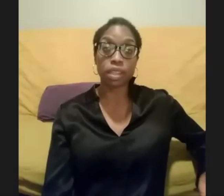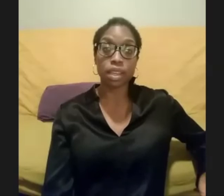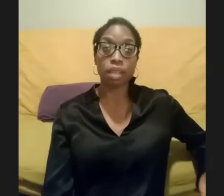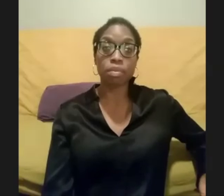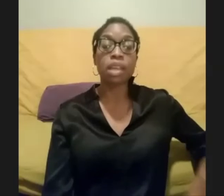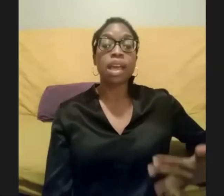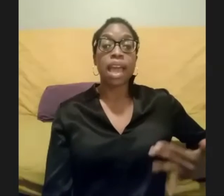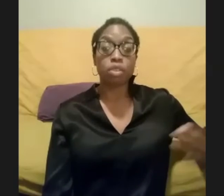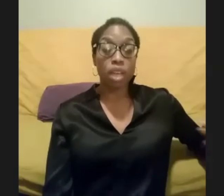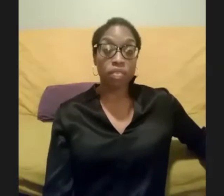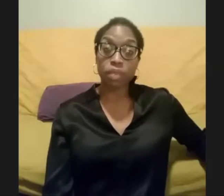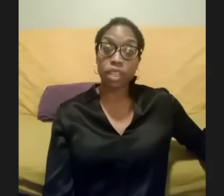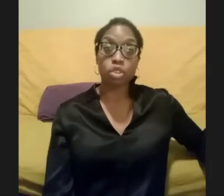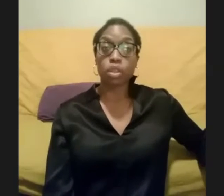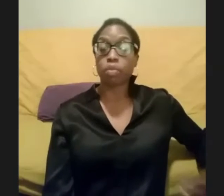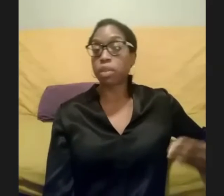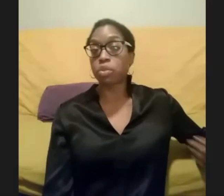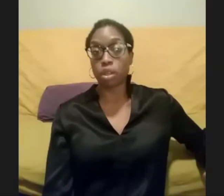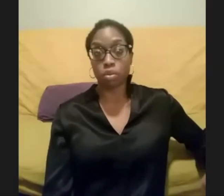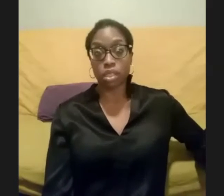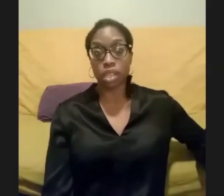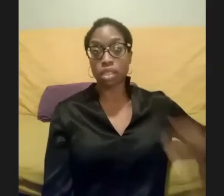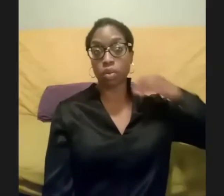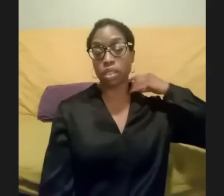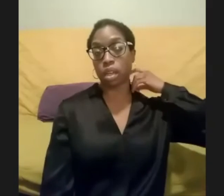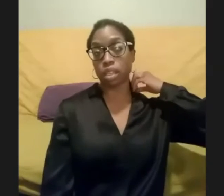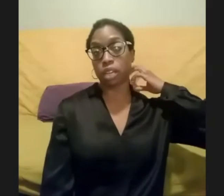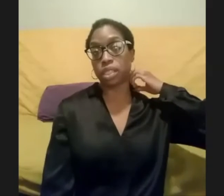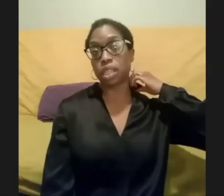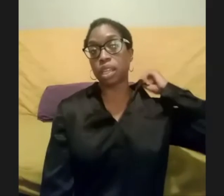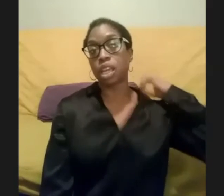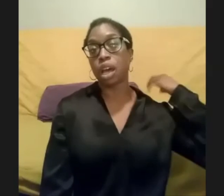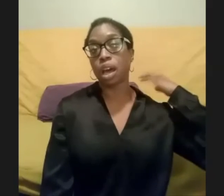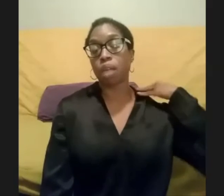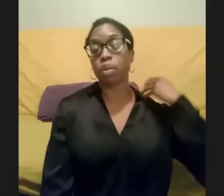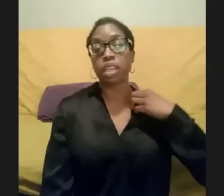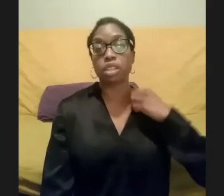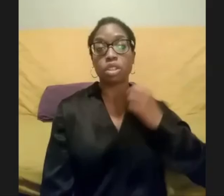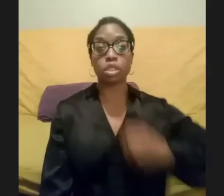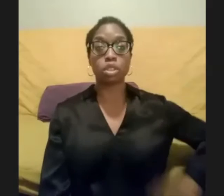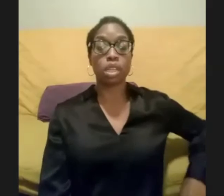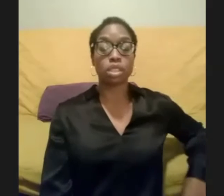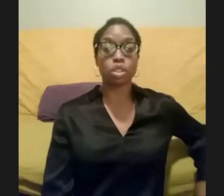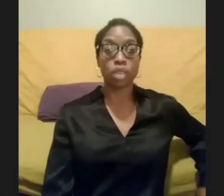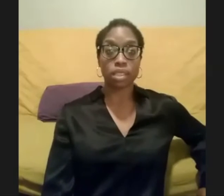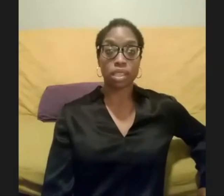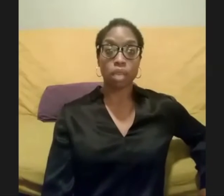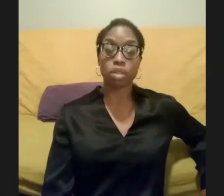exam, and you have a family history, or maybe you don't. That's not always guaranteed. What they can do is do that